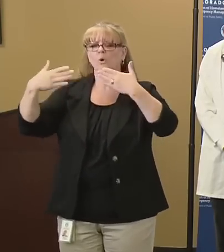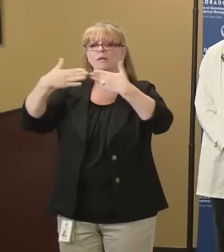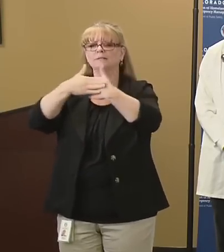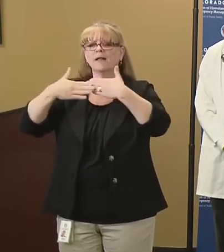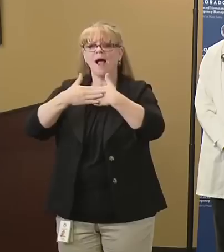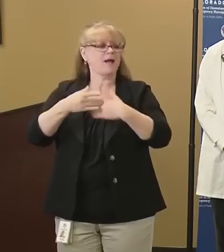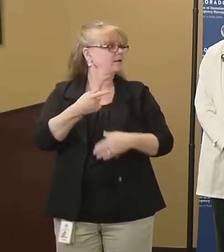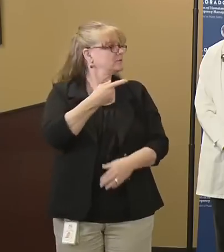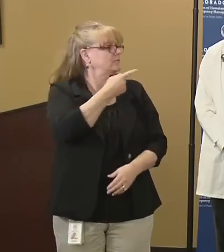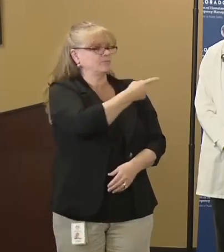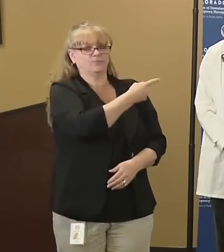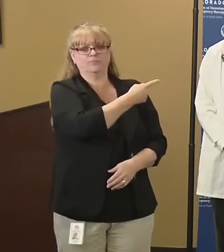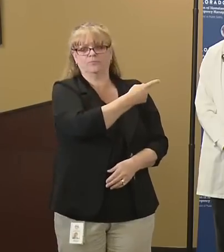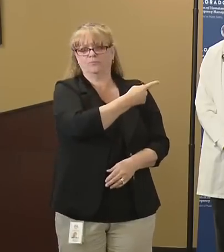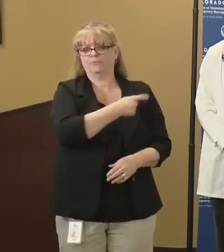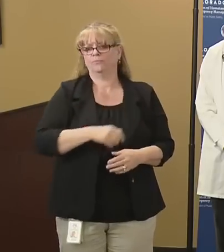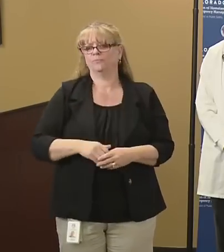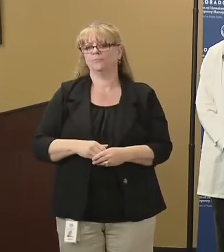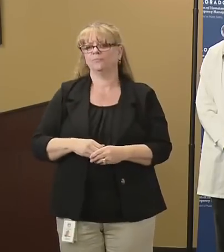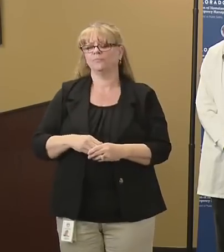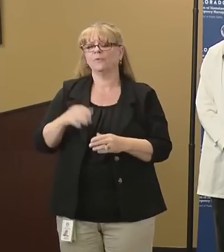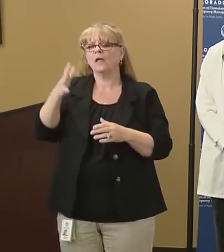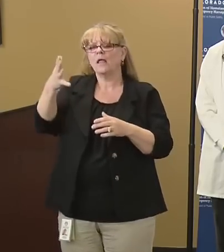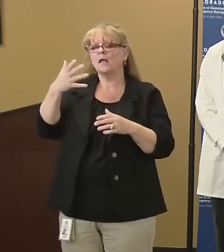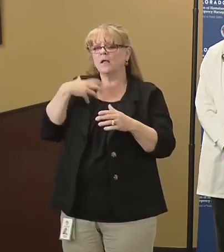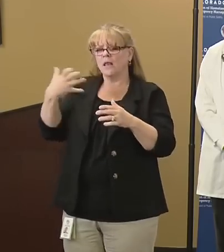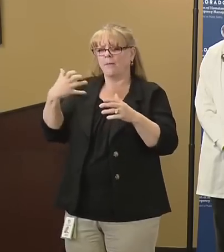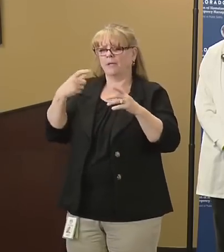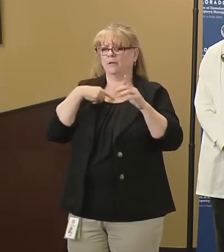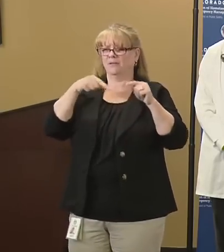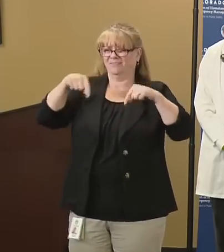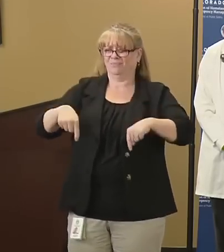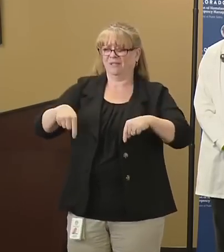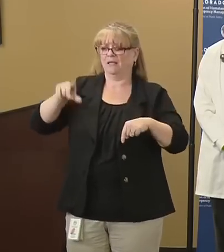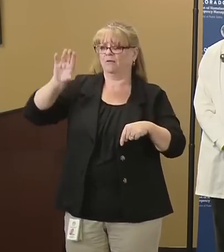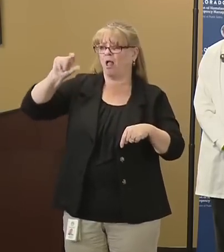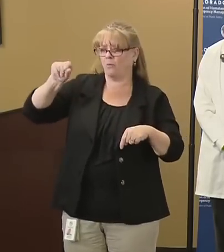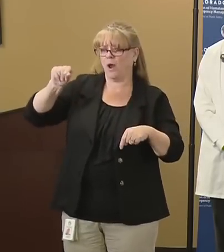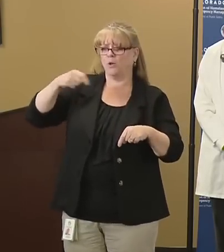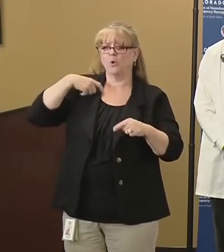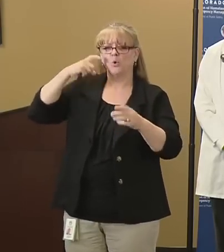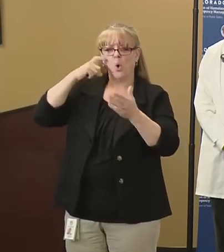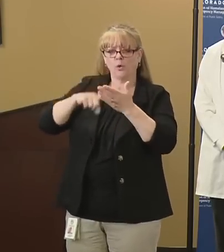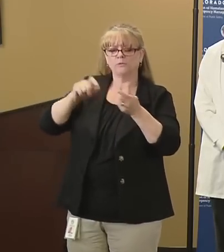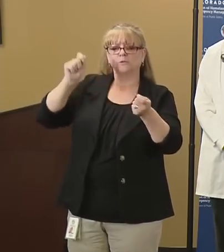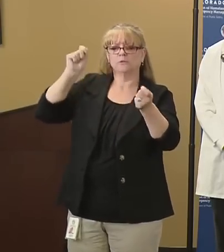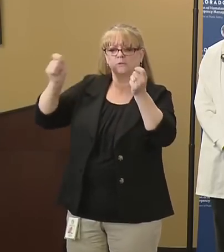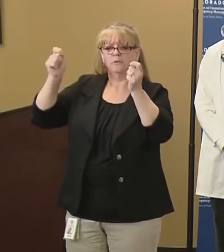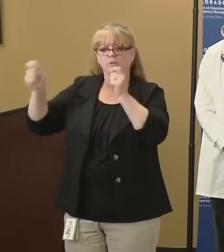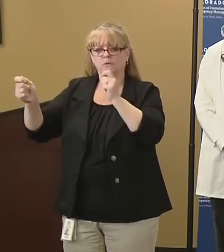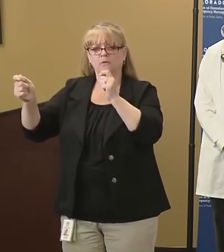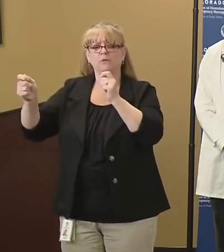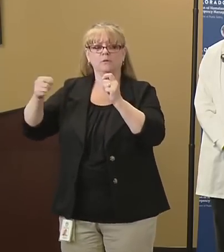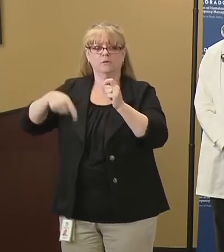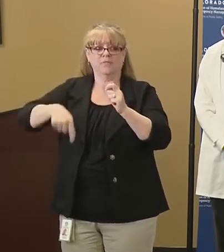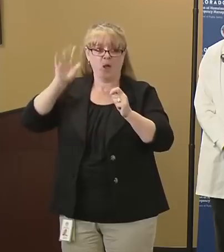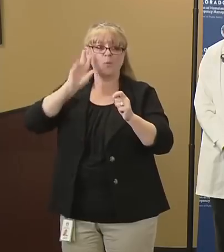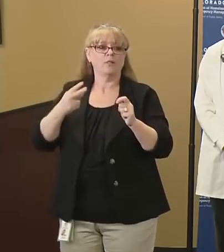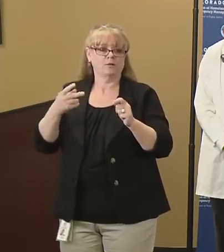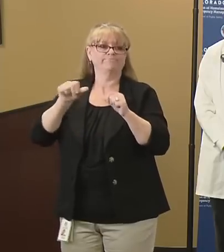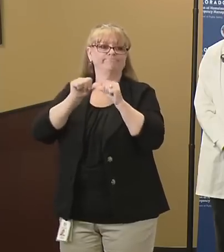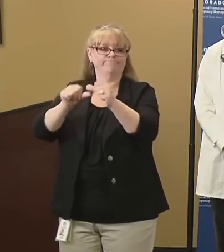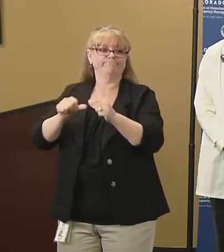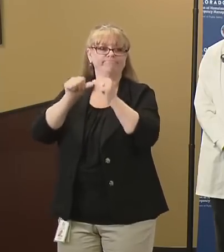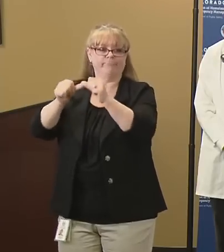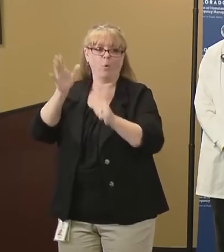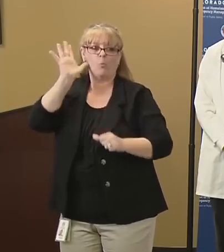will be with us for days and weeks and indeed months ahead. And it's important to pace ourselves in this, just as we